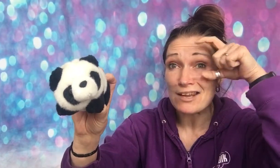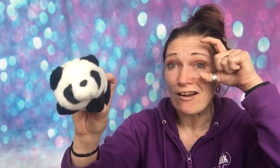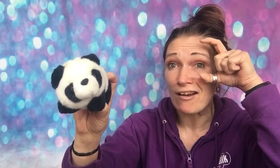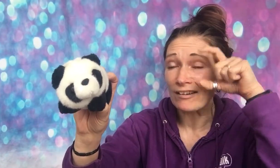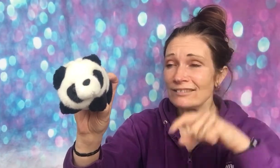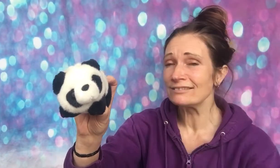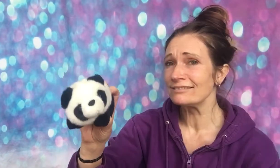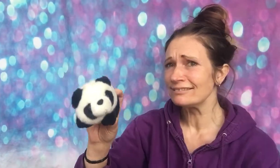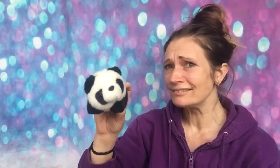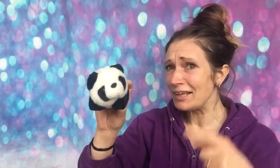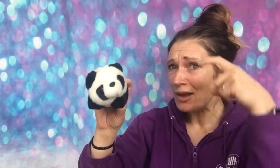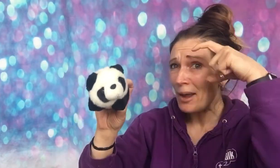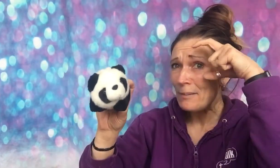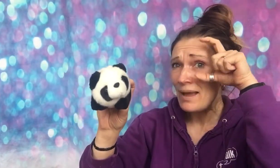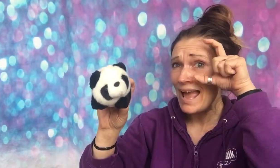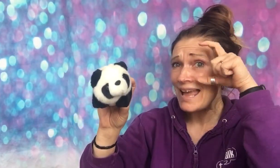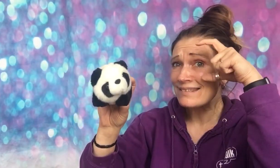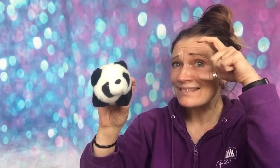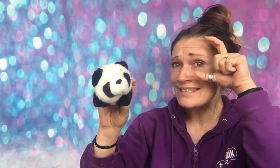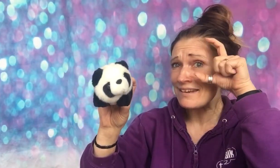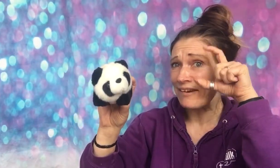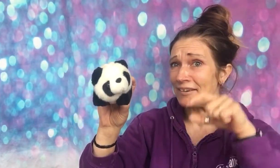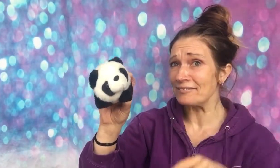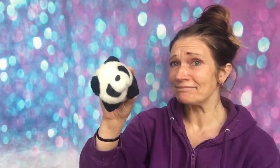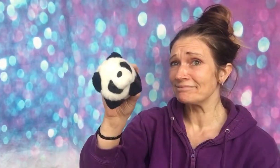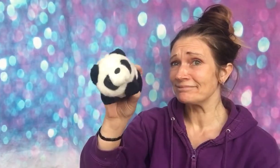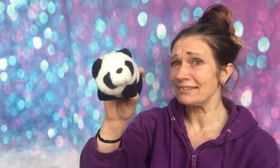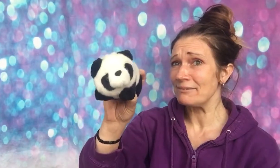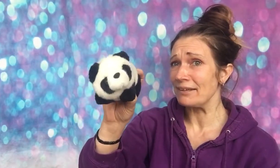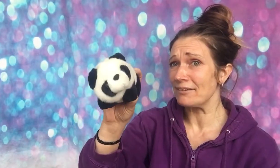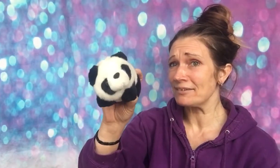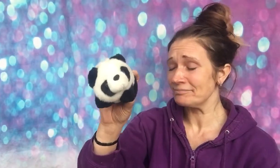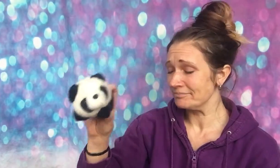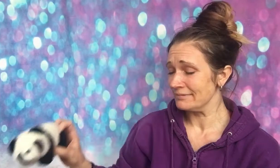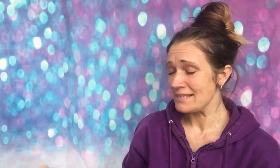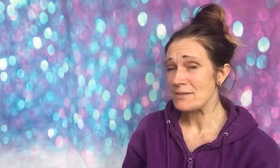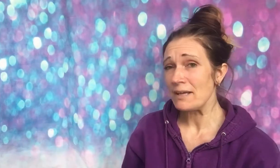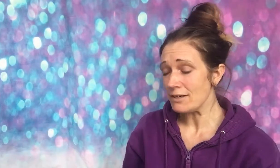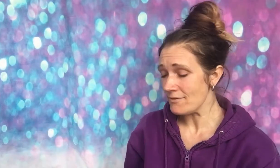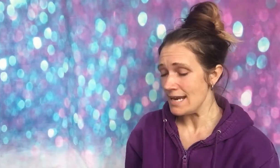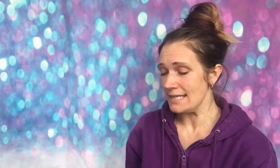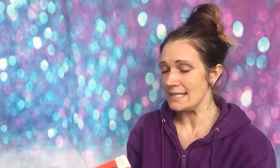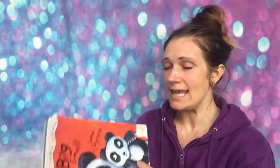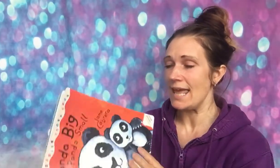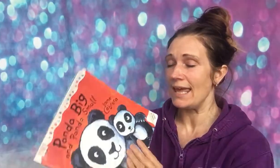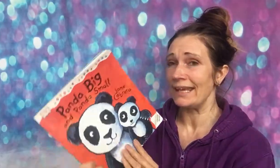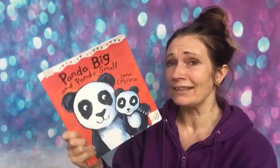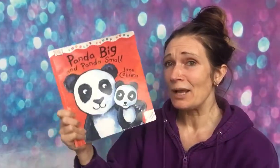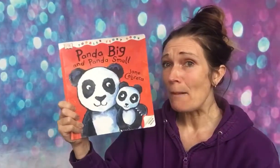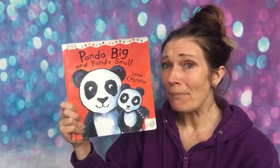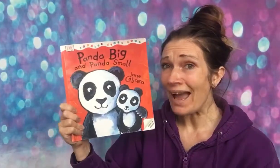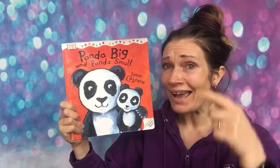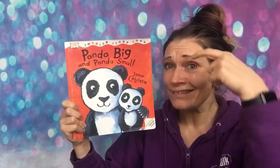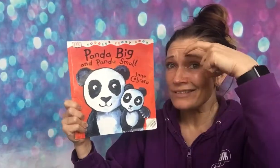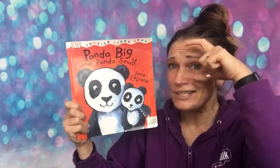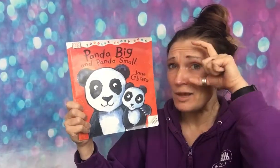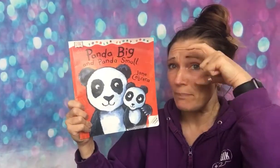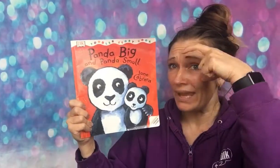panda. A panda. Here we are. So we're going to read today Panda